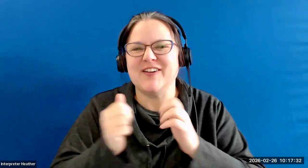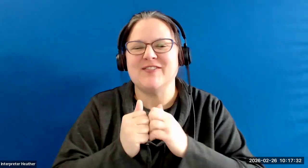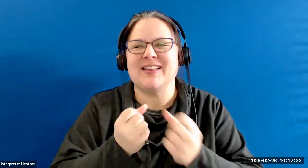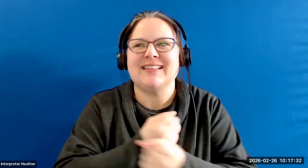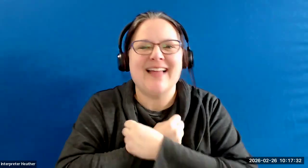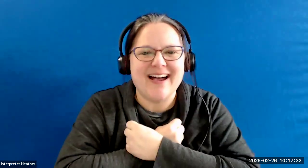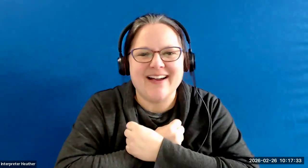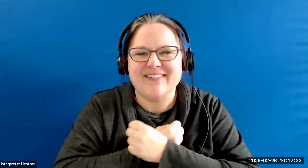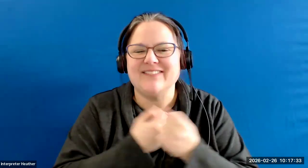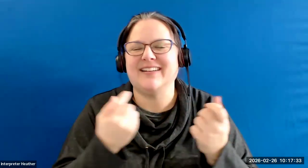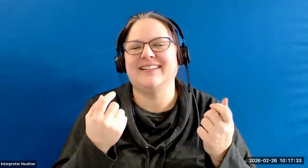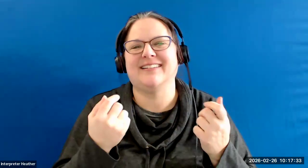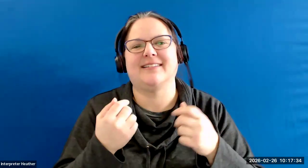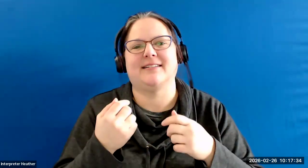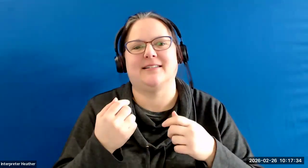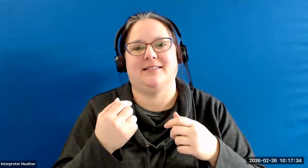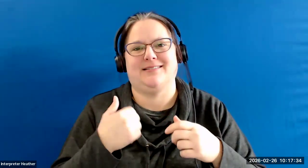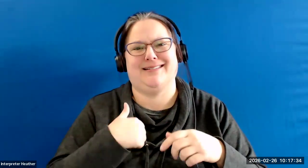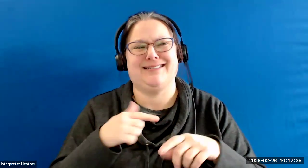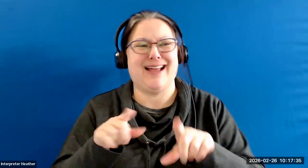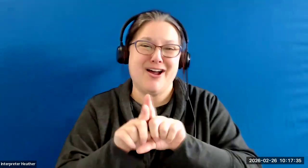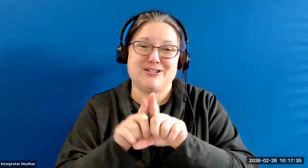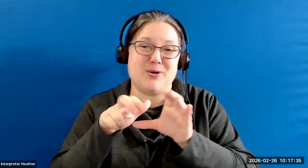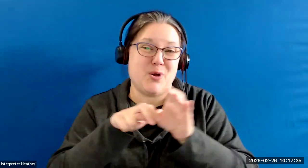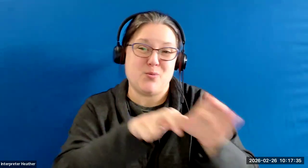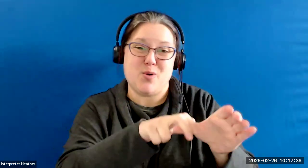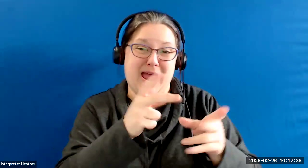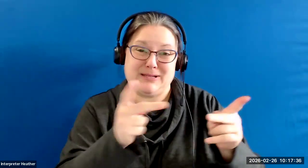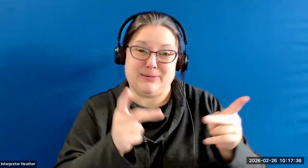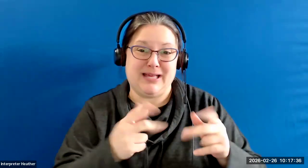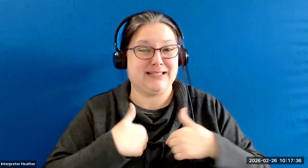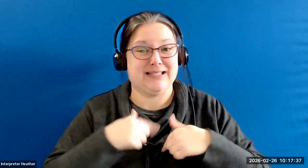and getting rides places because I can't drive.